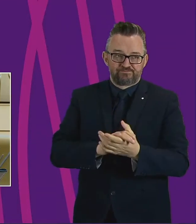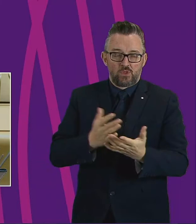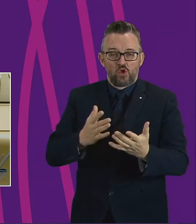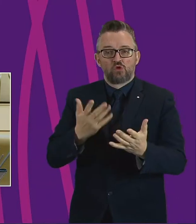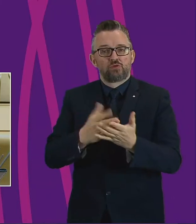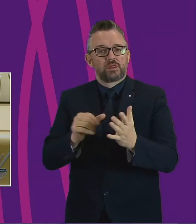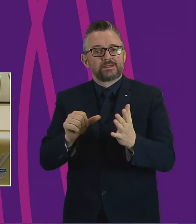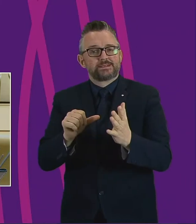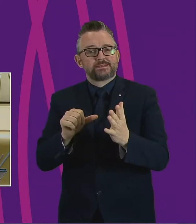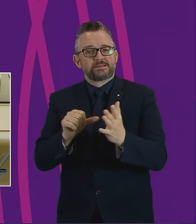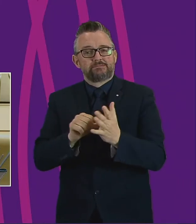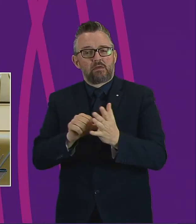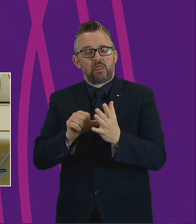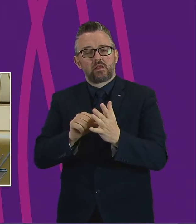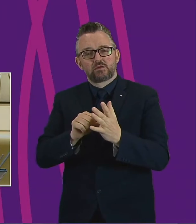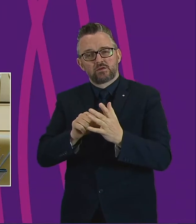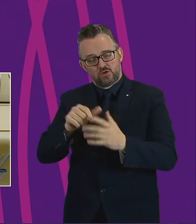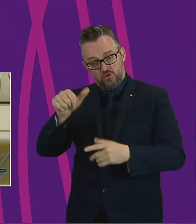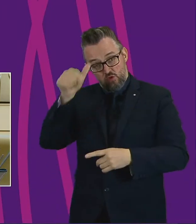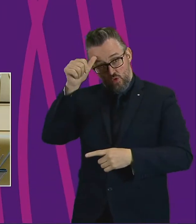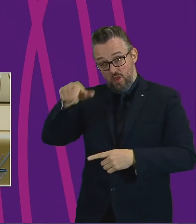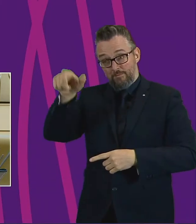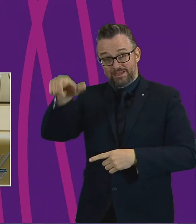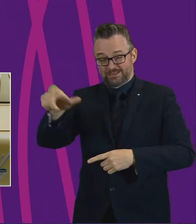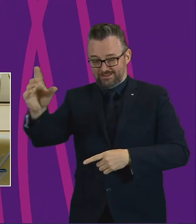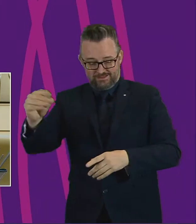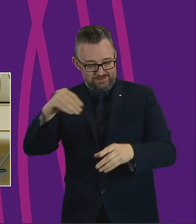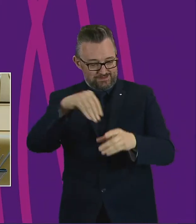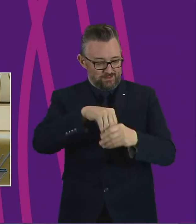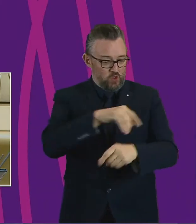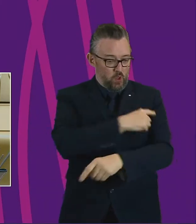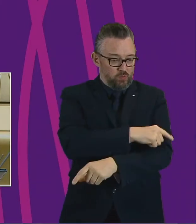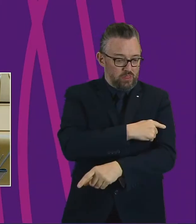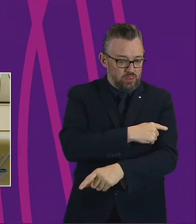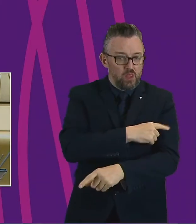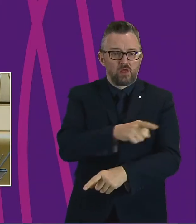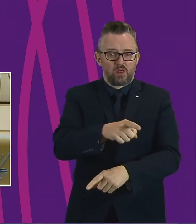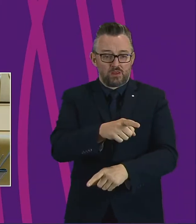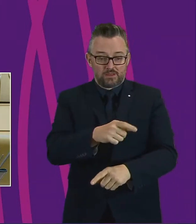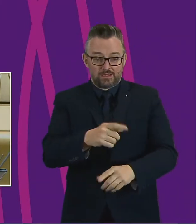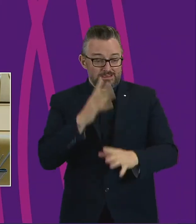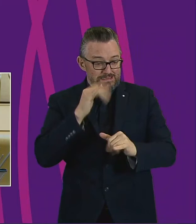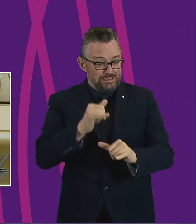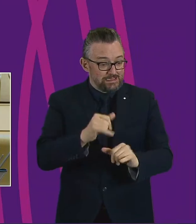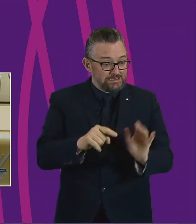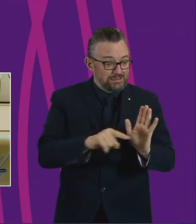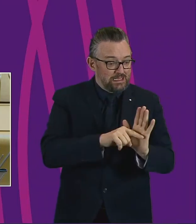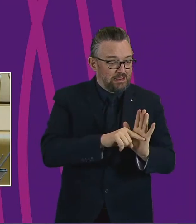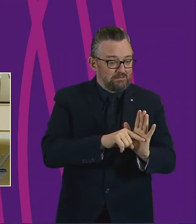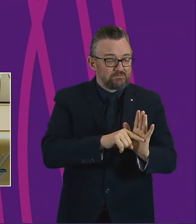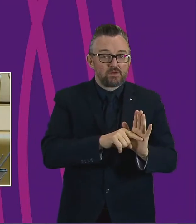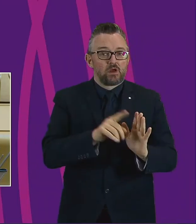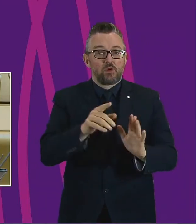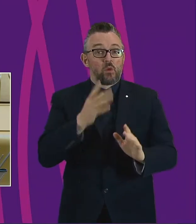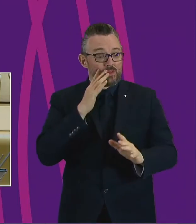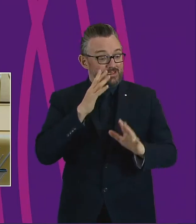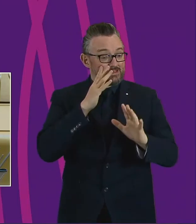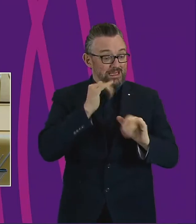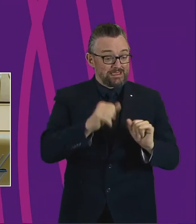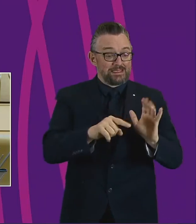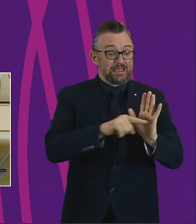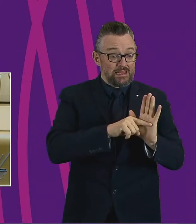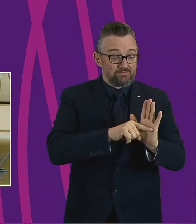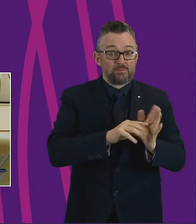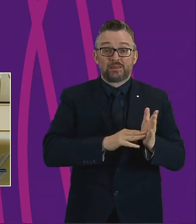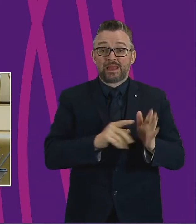whether someone who is admitted to hospital who may test negative, they test negative at the point when they are tested. That does not